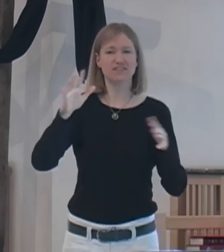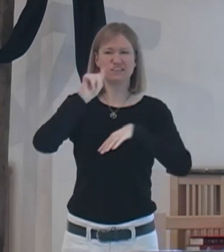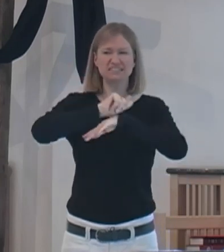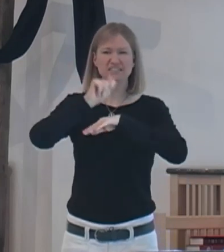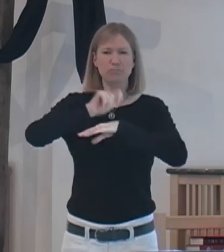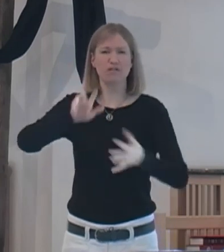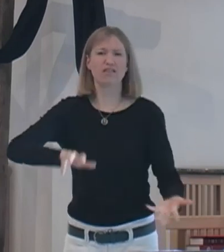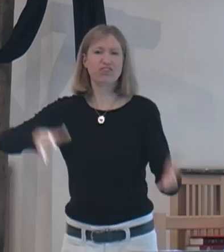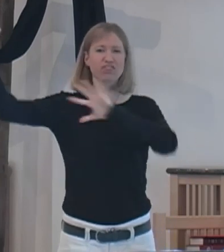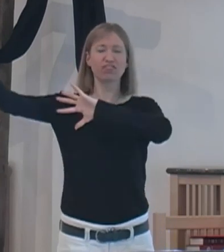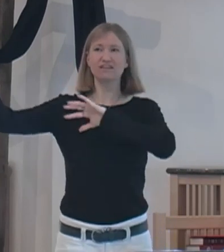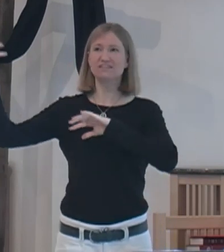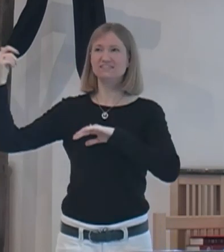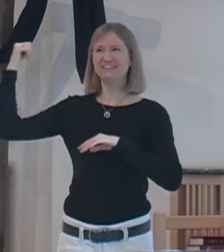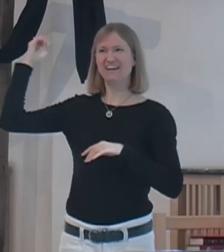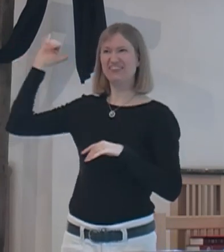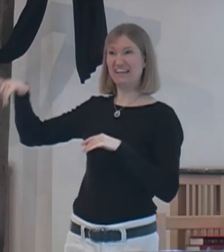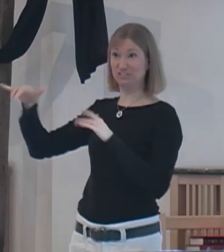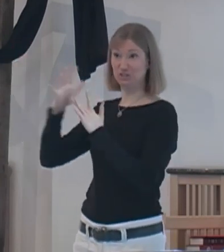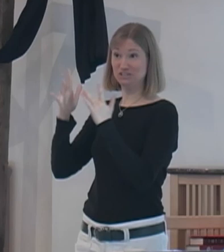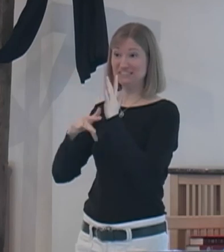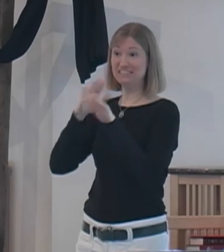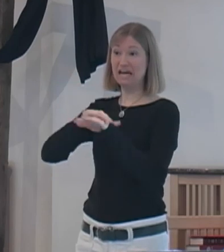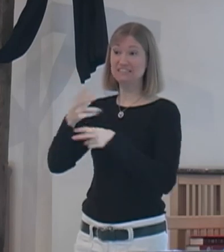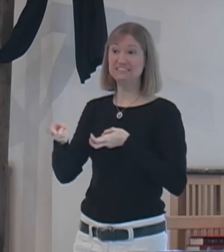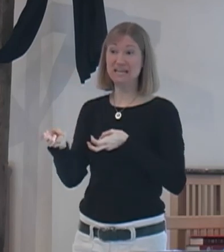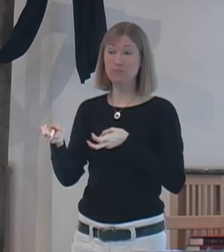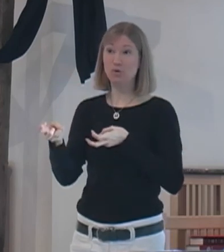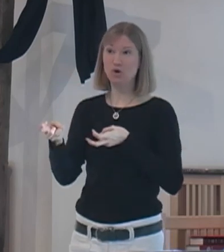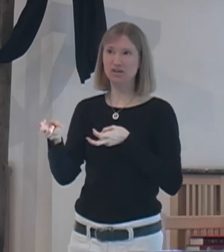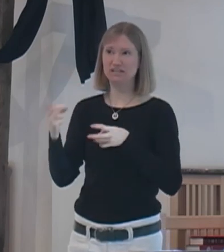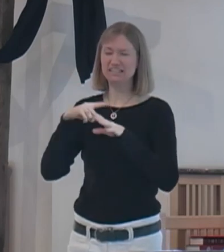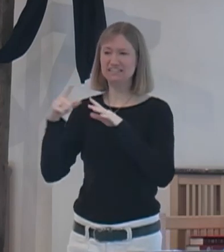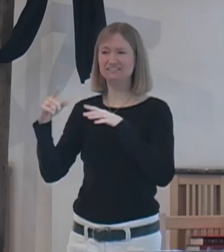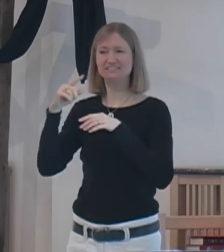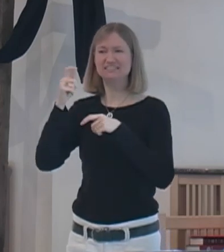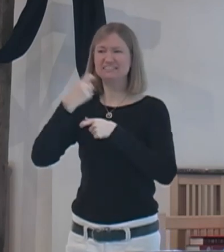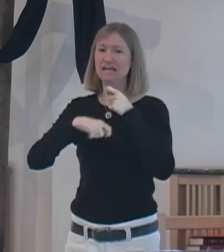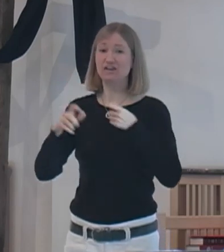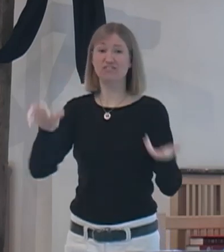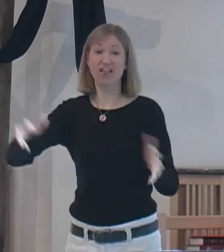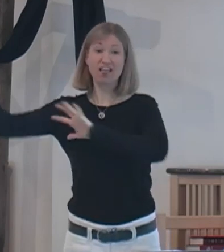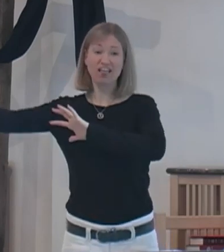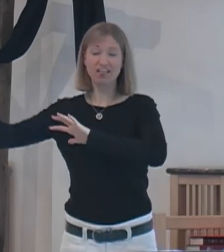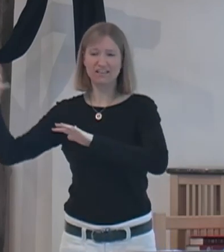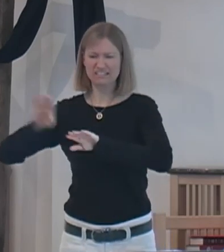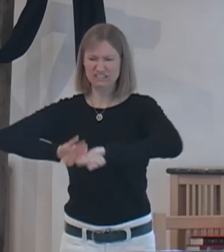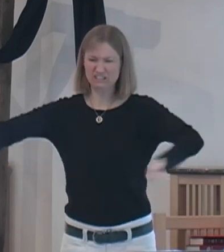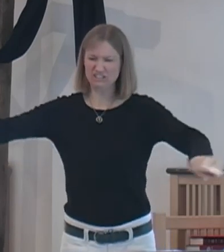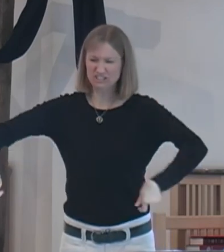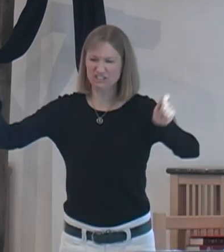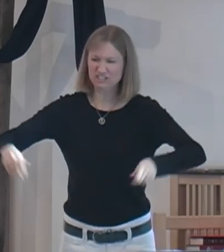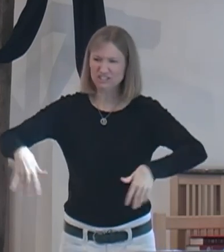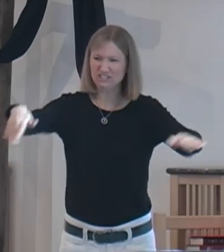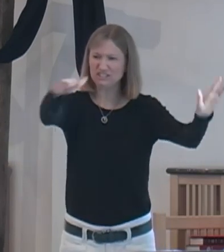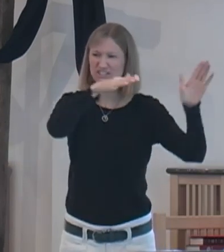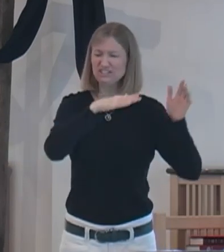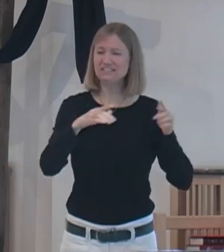artist, and that's Jesus on a skateboard clearing the temple. I don't think Gary Larson read the story, but I had to share